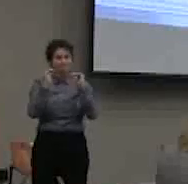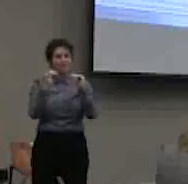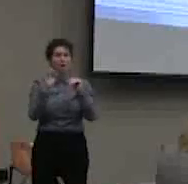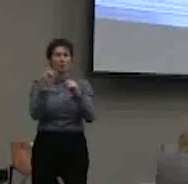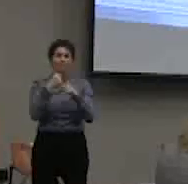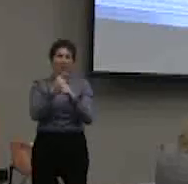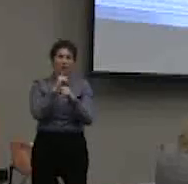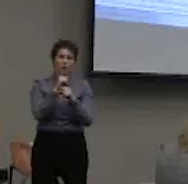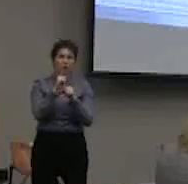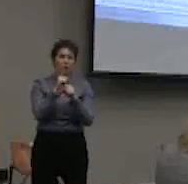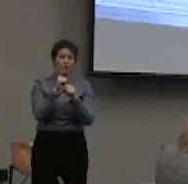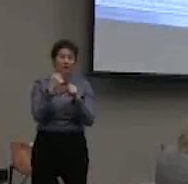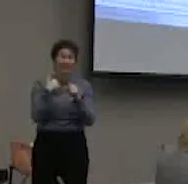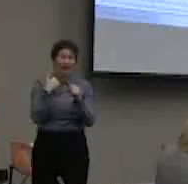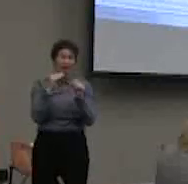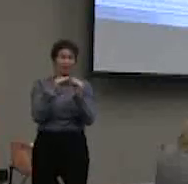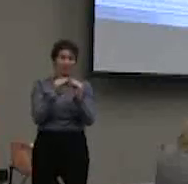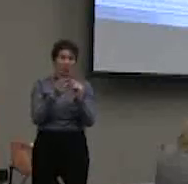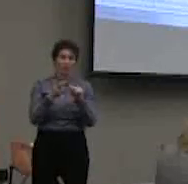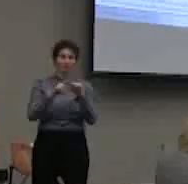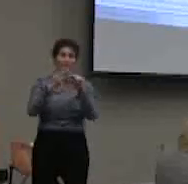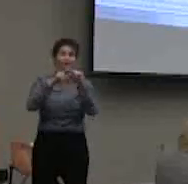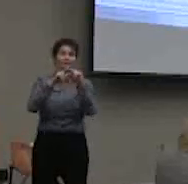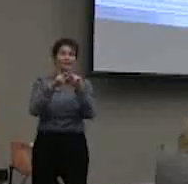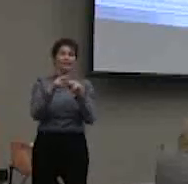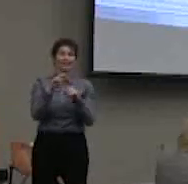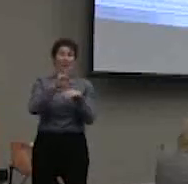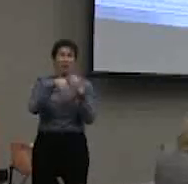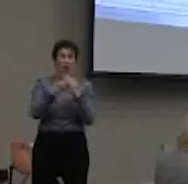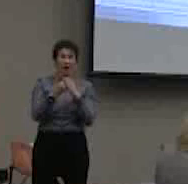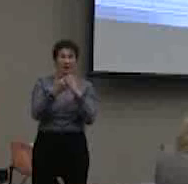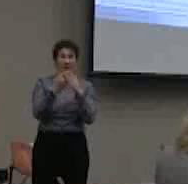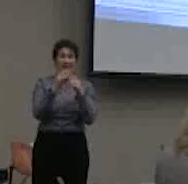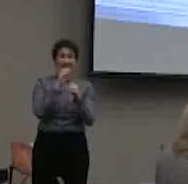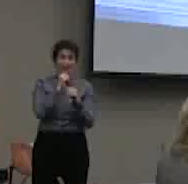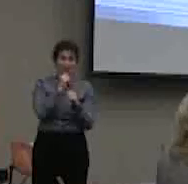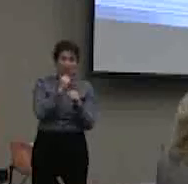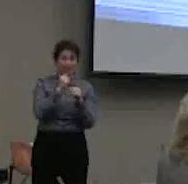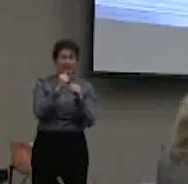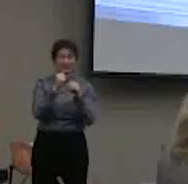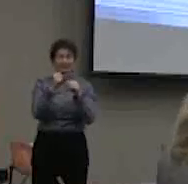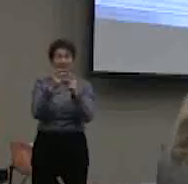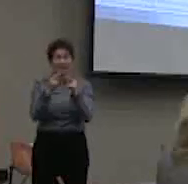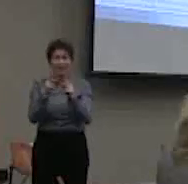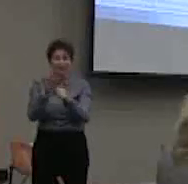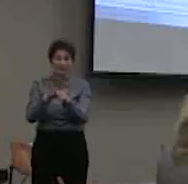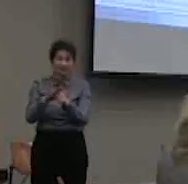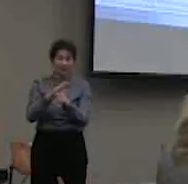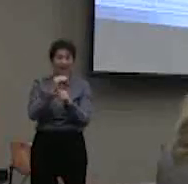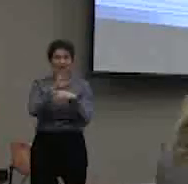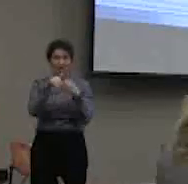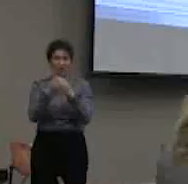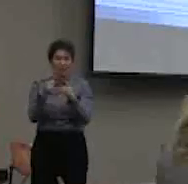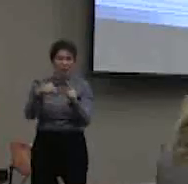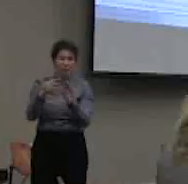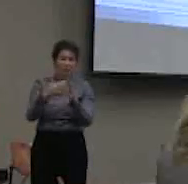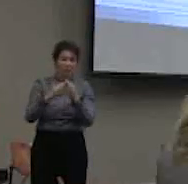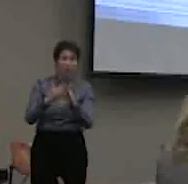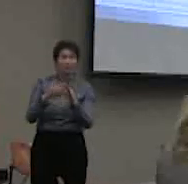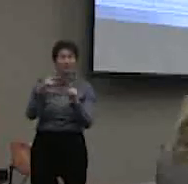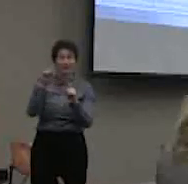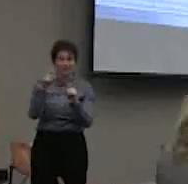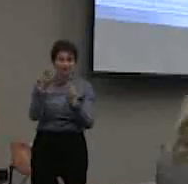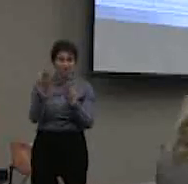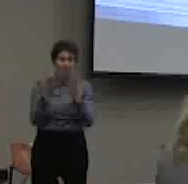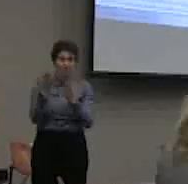we're expanding seats in the ages, zip codes, and places we most need them, nuanced to the communities that are served and the families that need